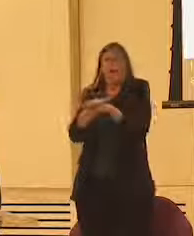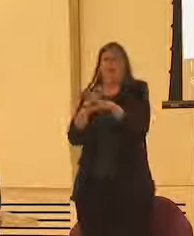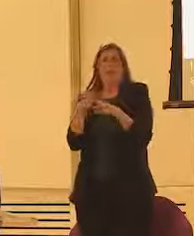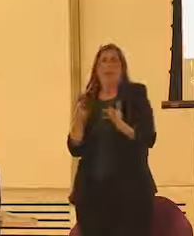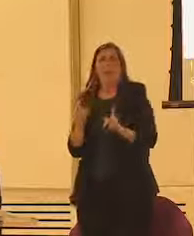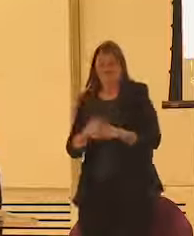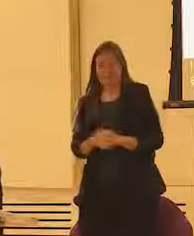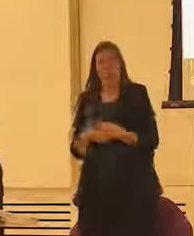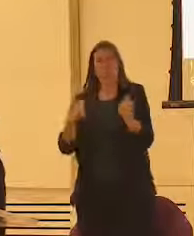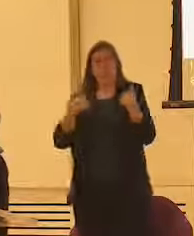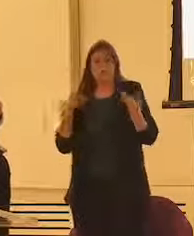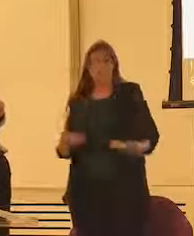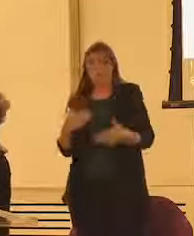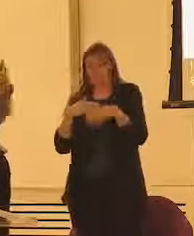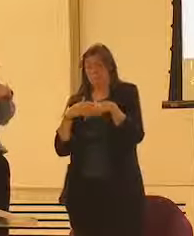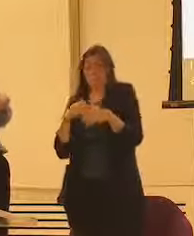coder. My dad's deaf.